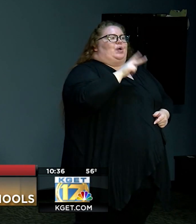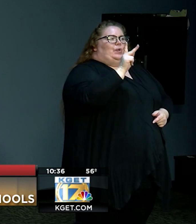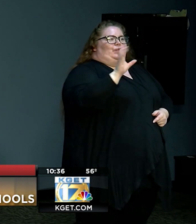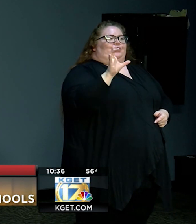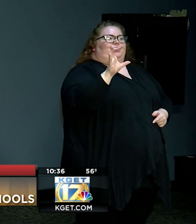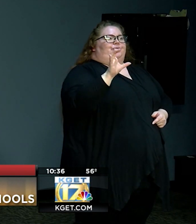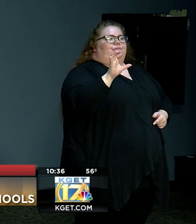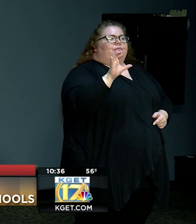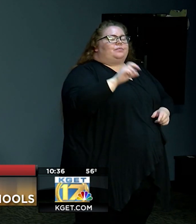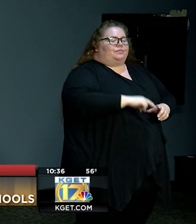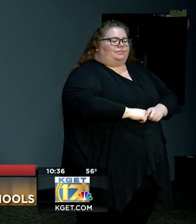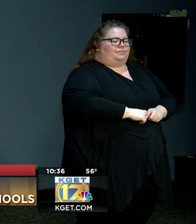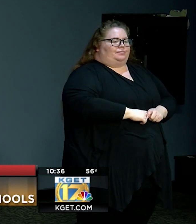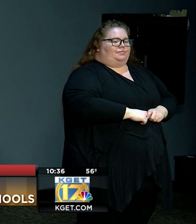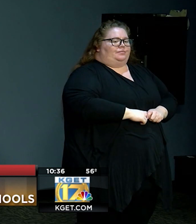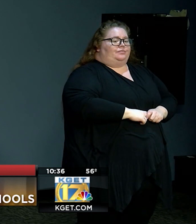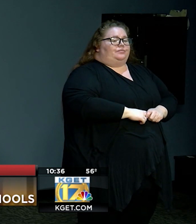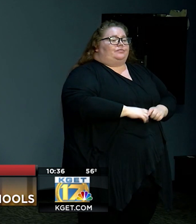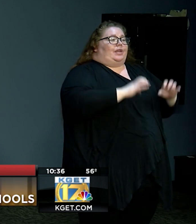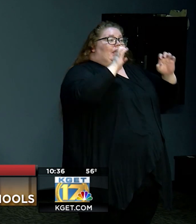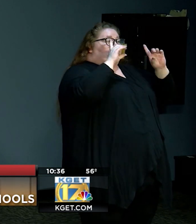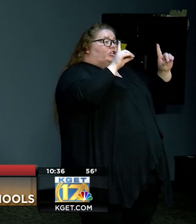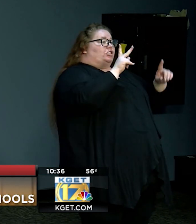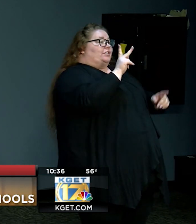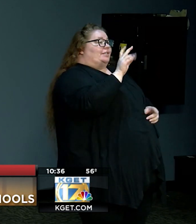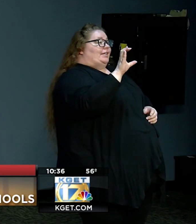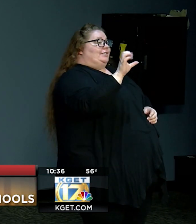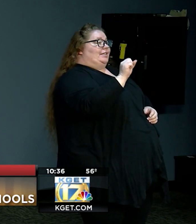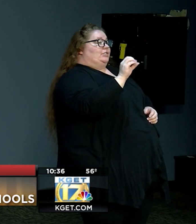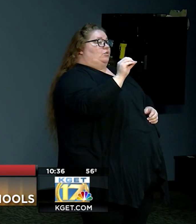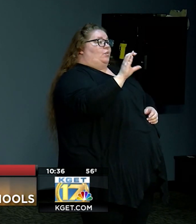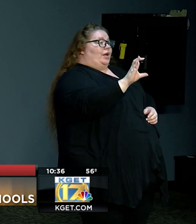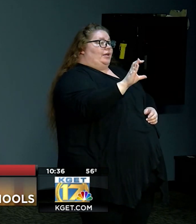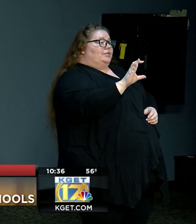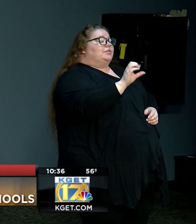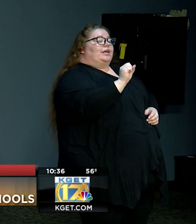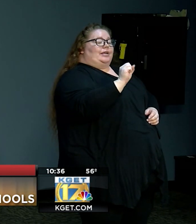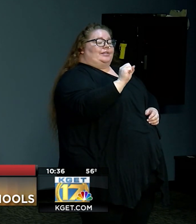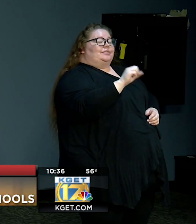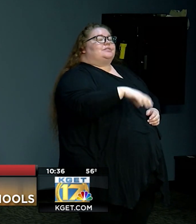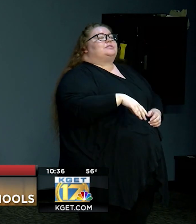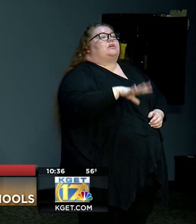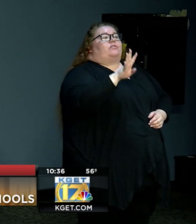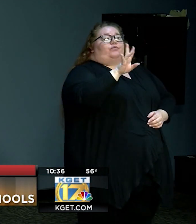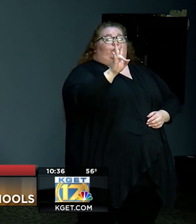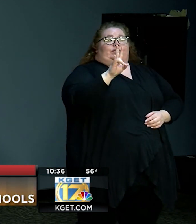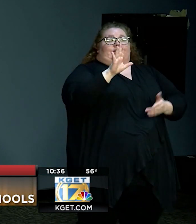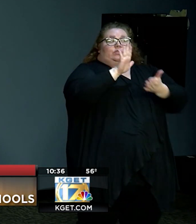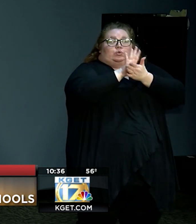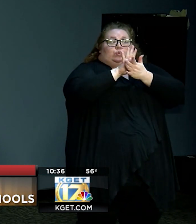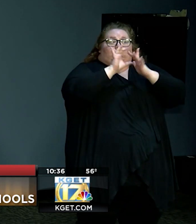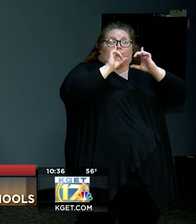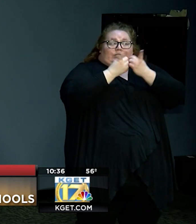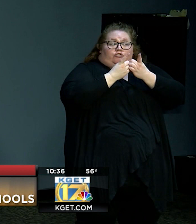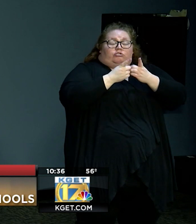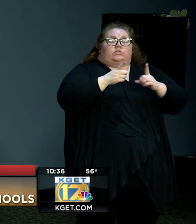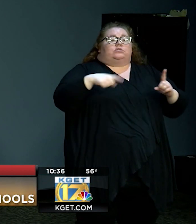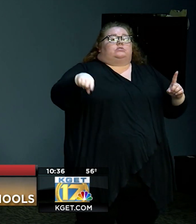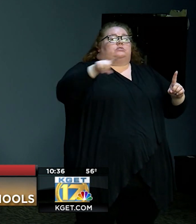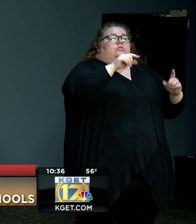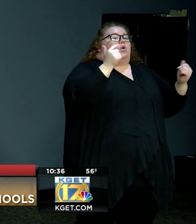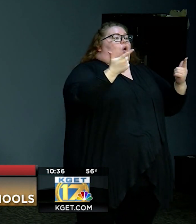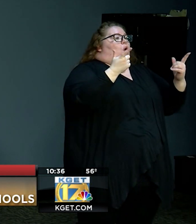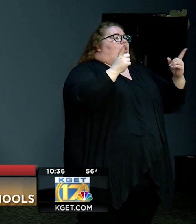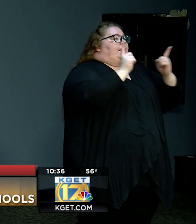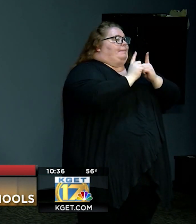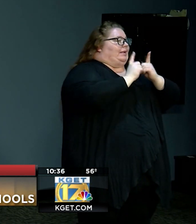Within the education sector, KCSOS, along with our 47 school district superintendents, are meeting daily on Zoom calls,